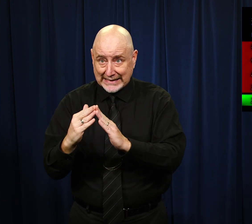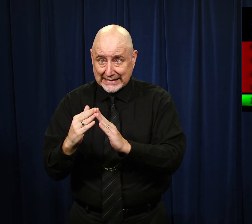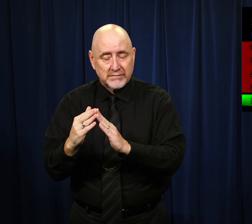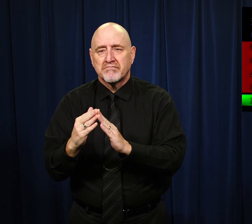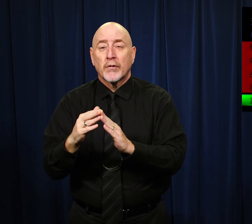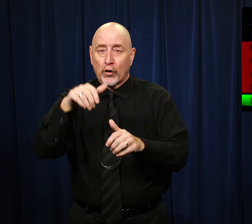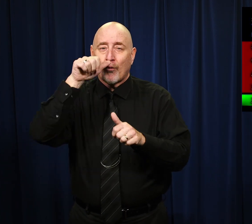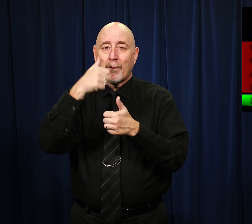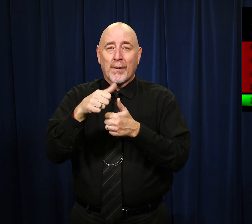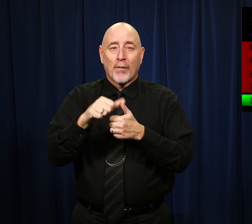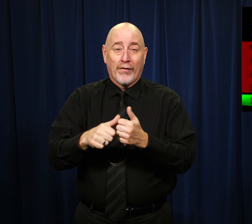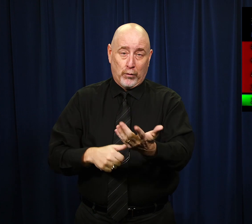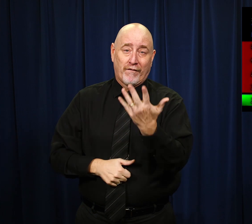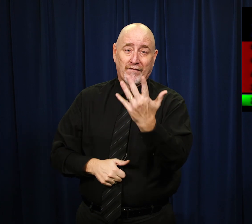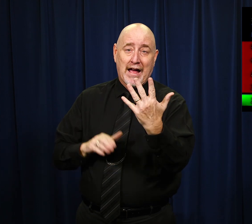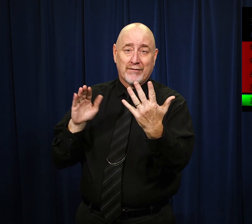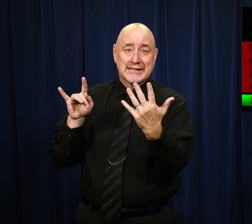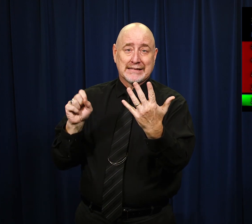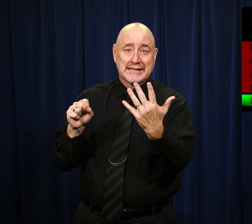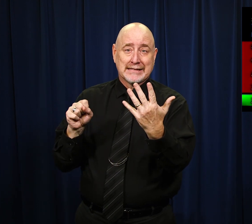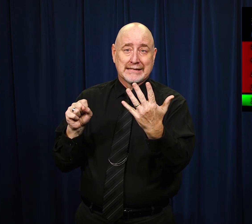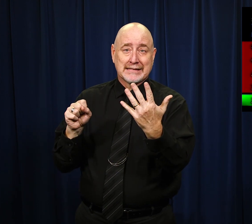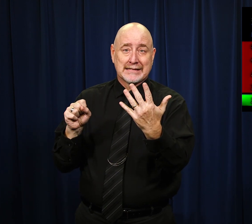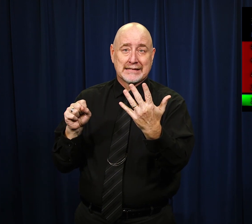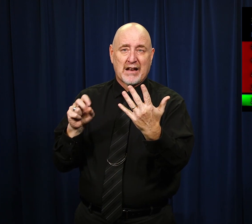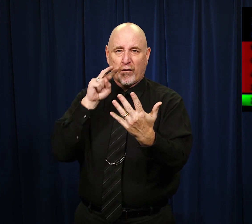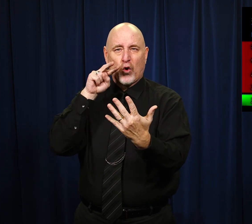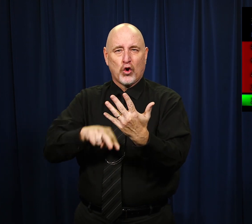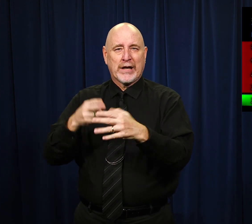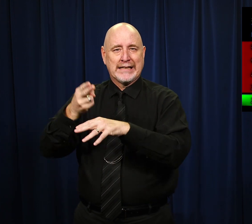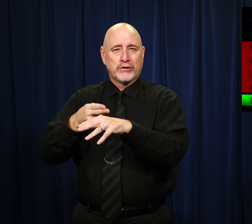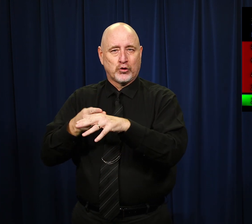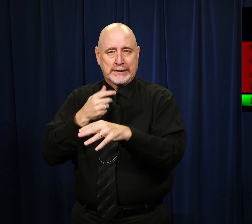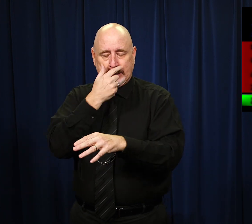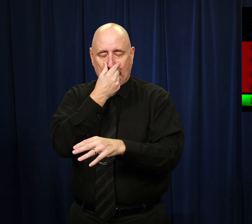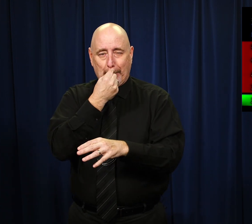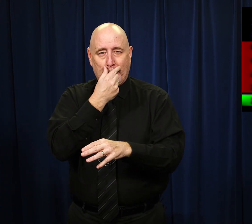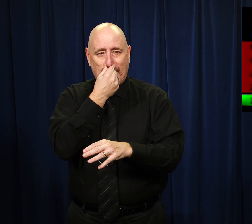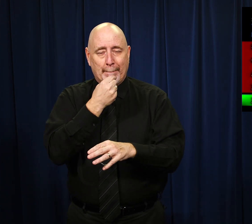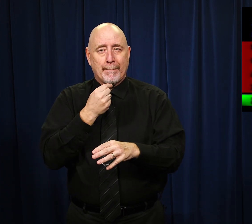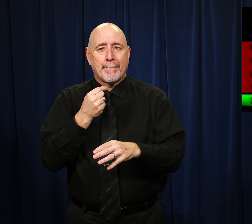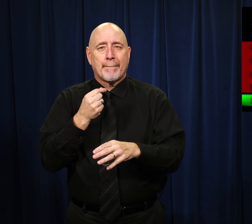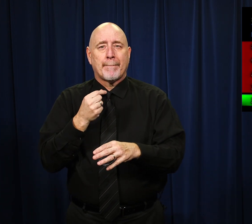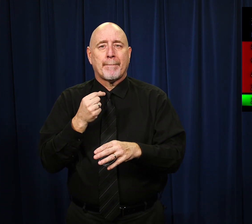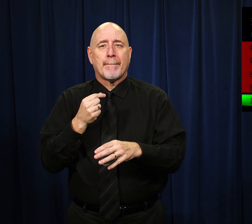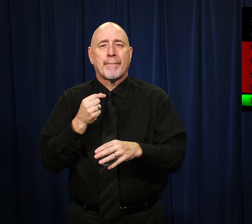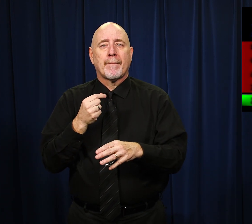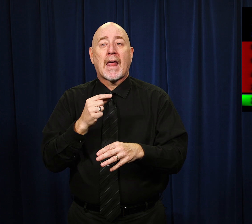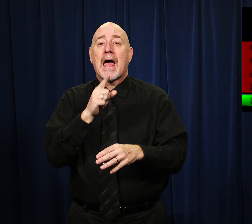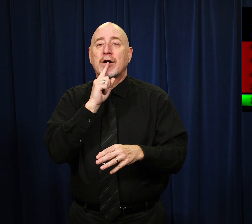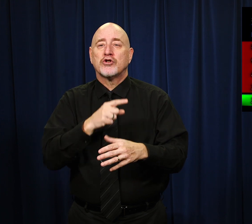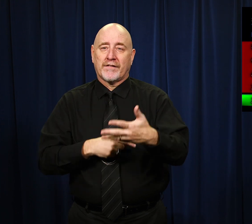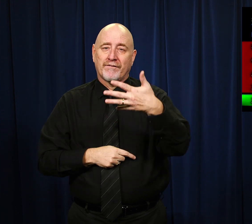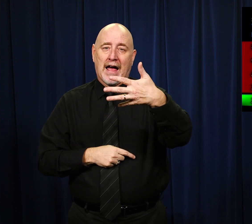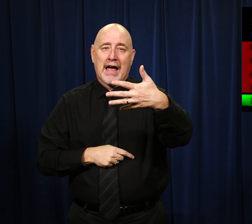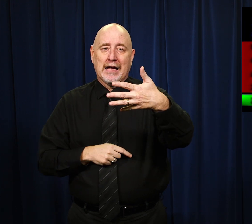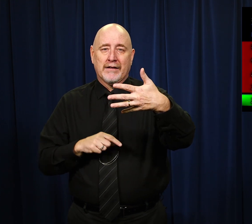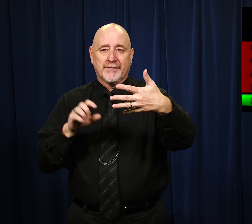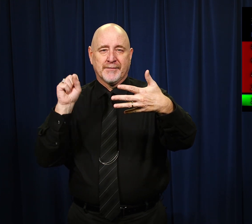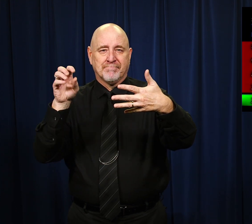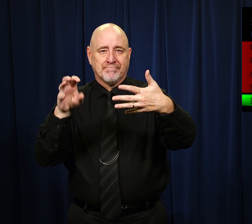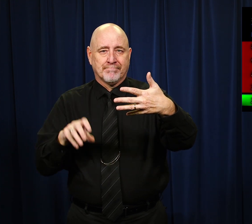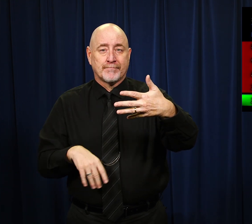Well, if you remember, there were 5 altogether. If we go back into history a little bit here, well, there were actually 5, as I